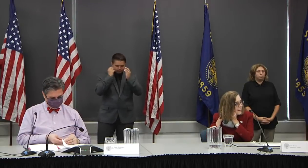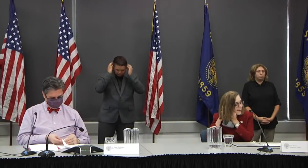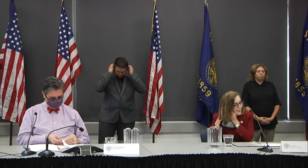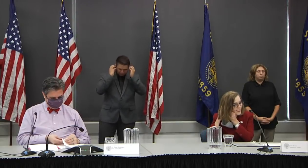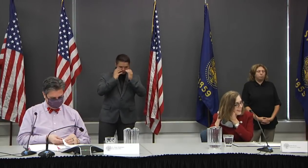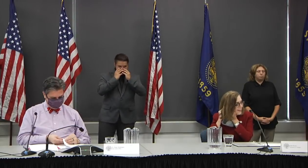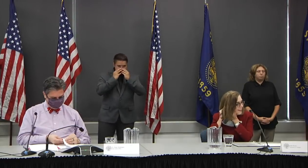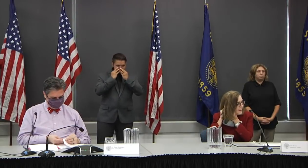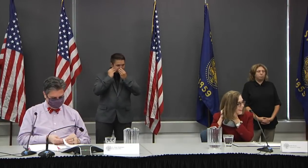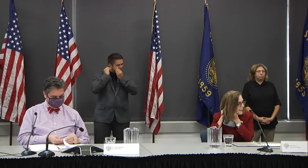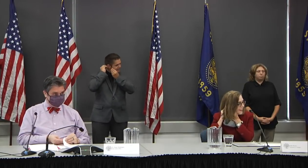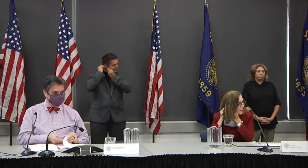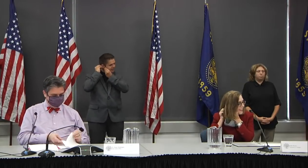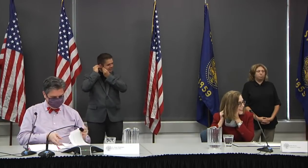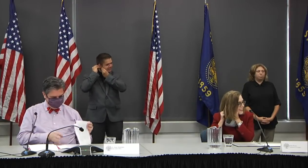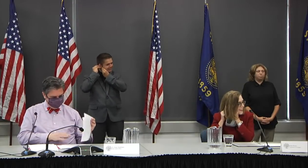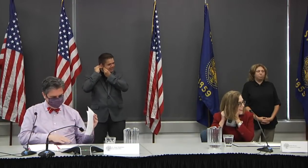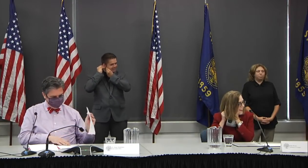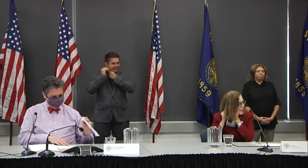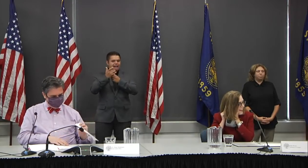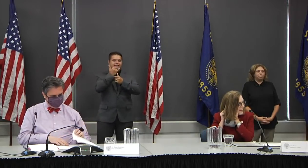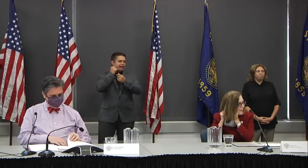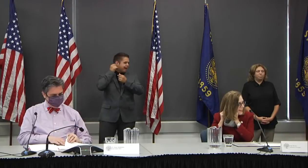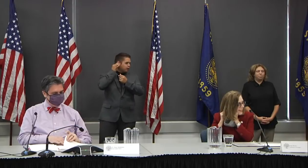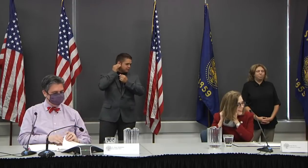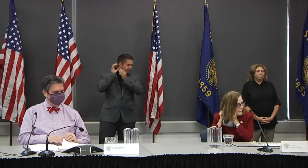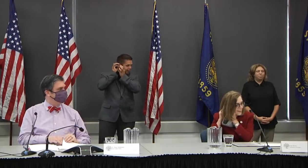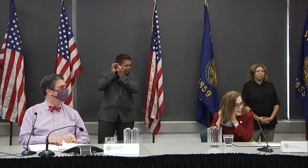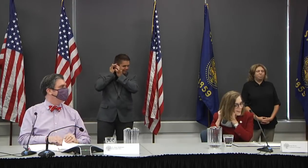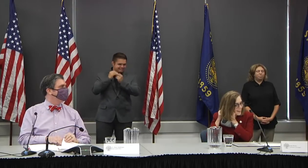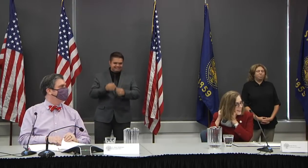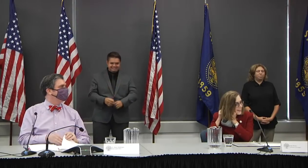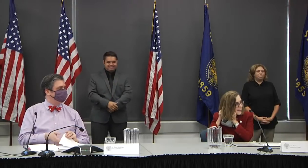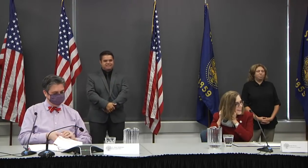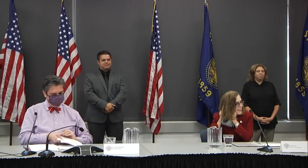Get it? I think it's caught.